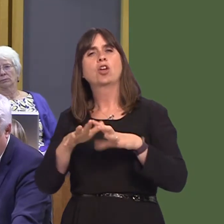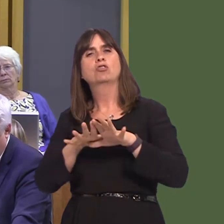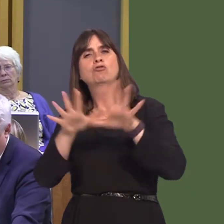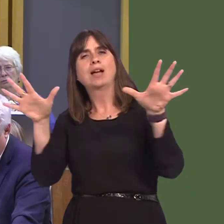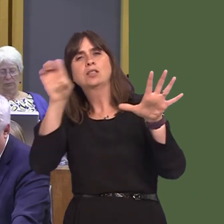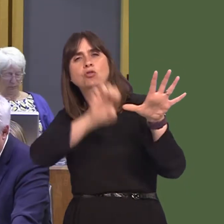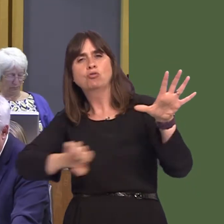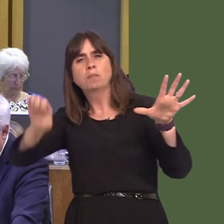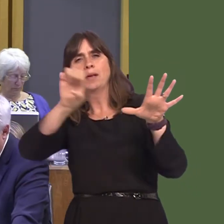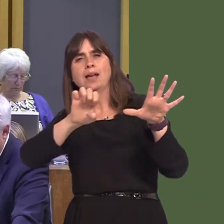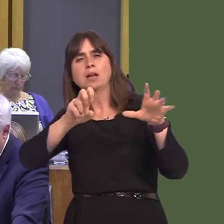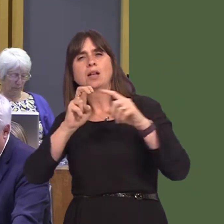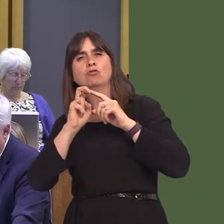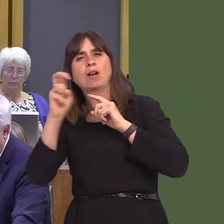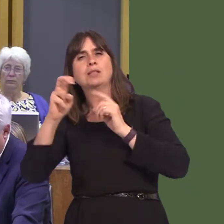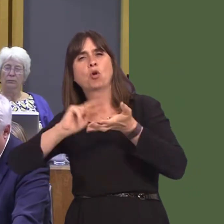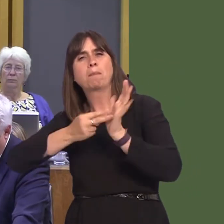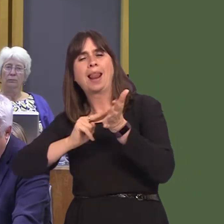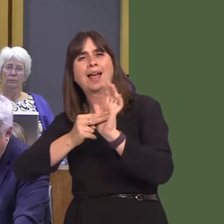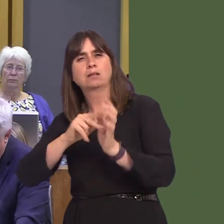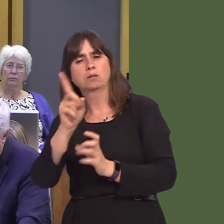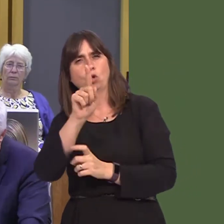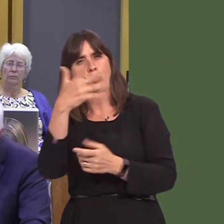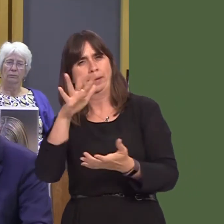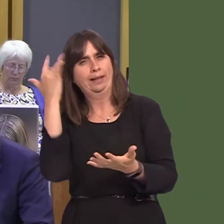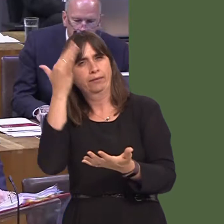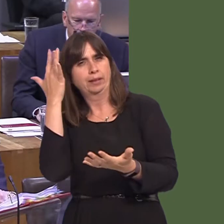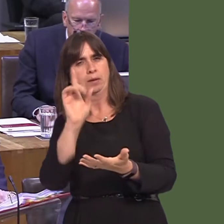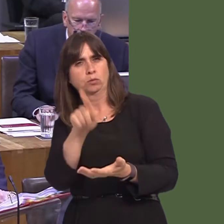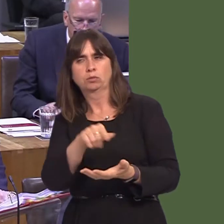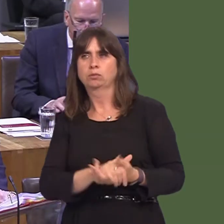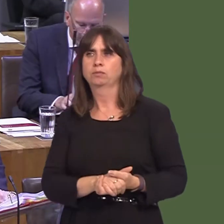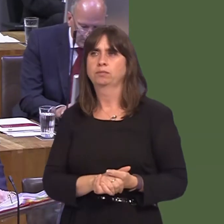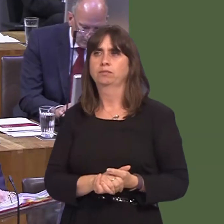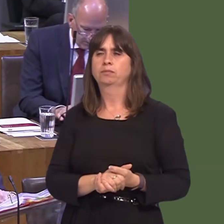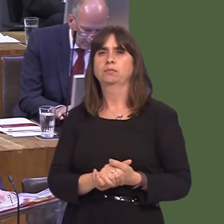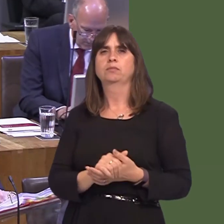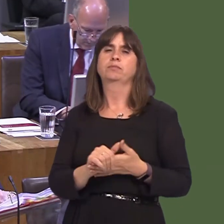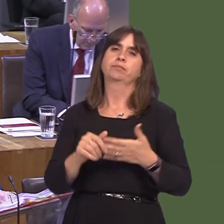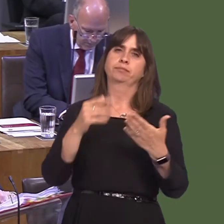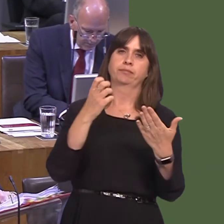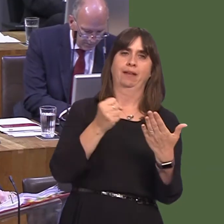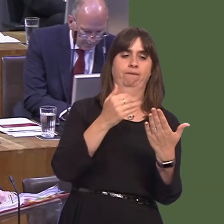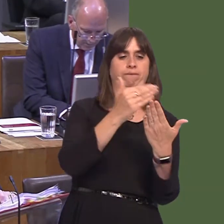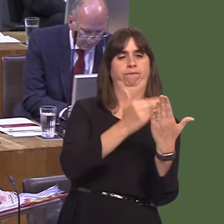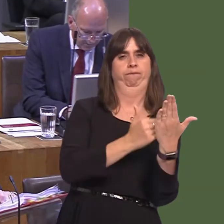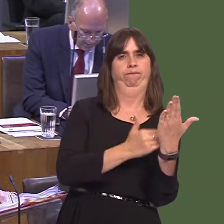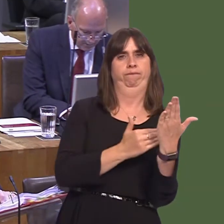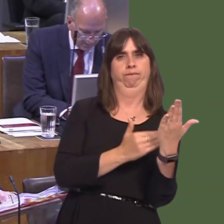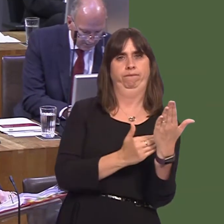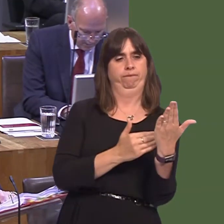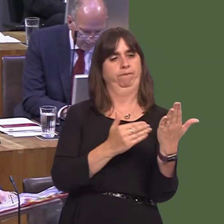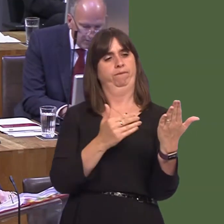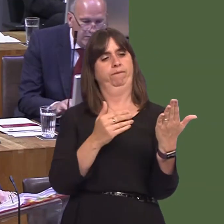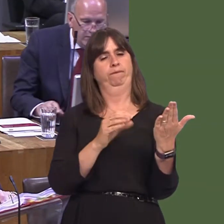in developing its transport plans? Our investment in the road network to meet European standards and our continued lobbying for